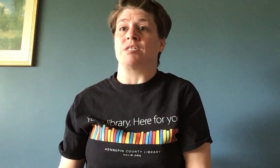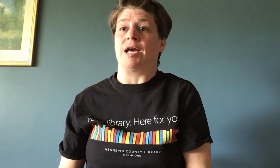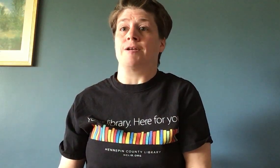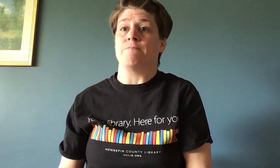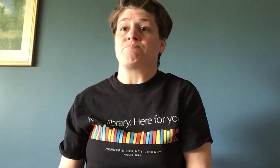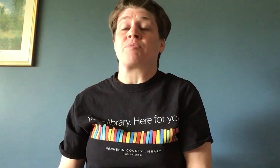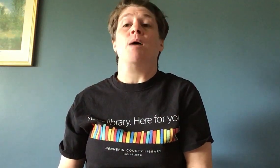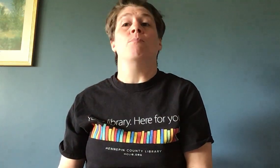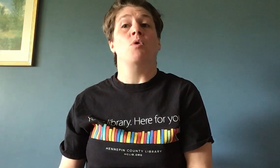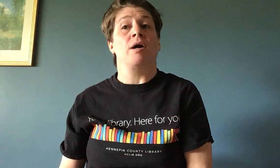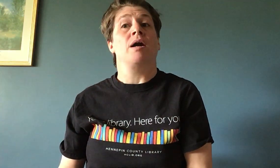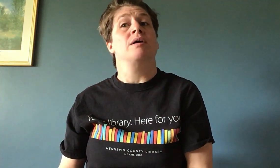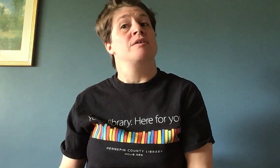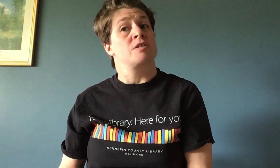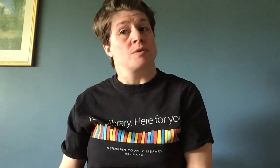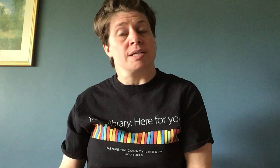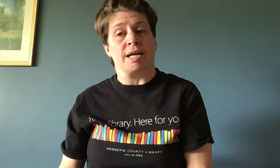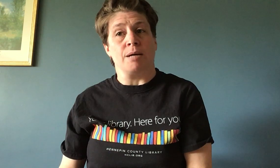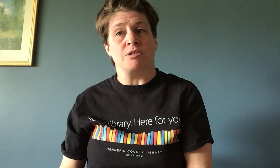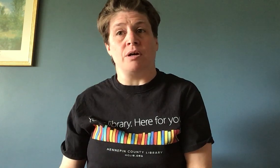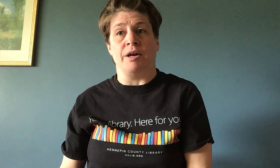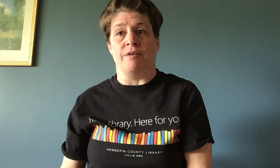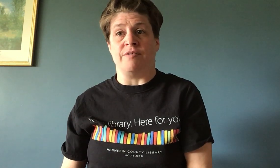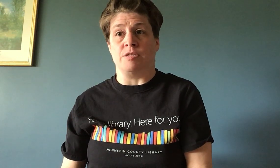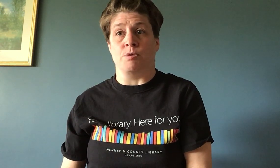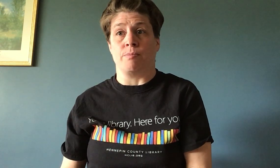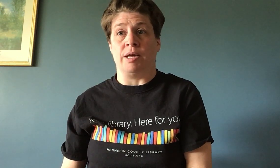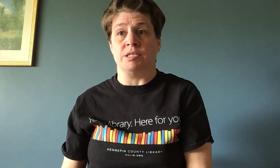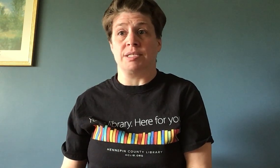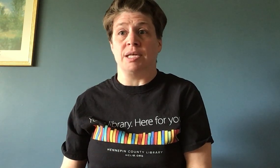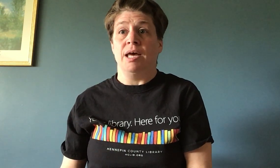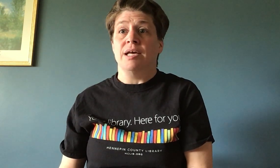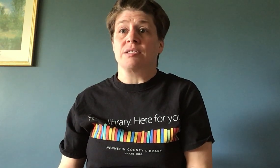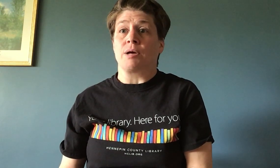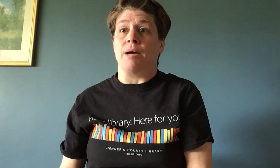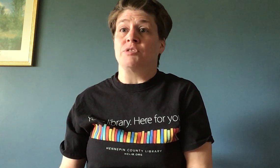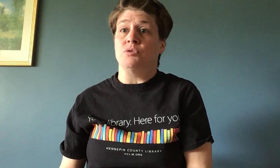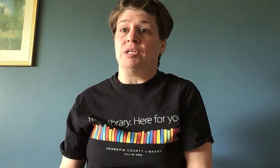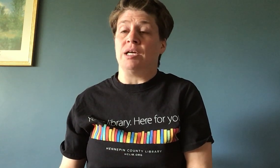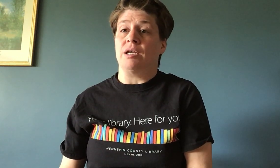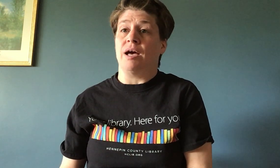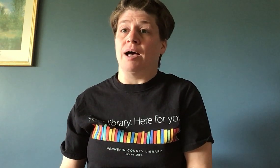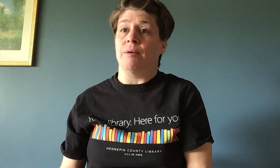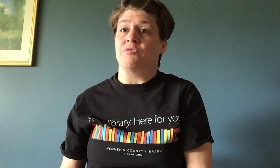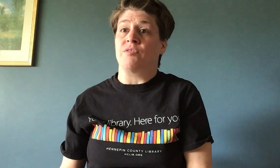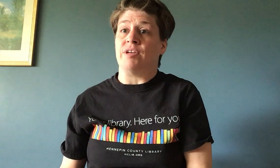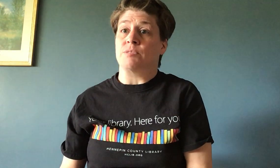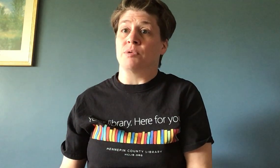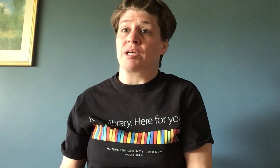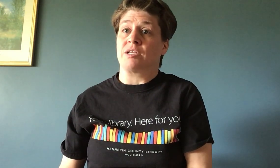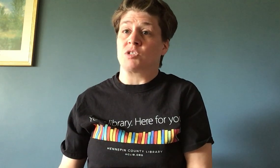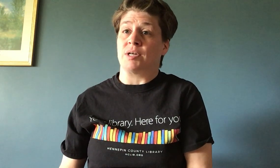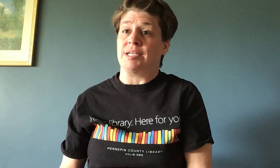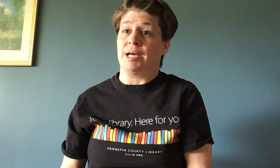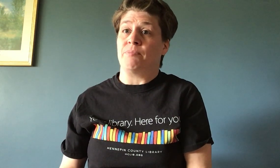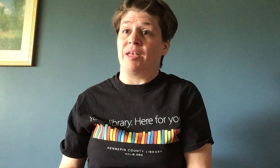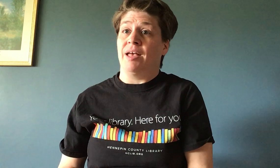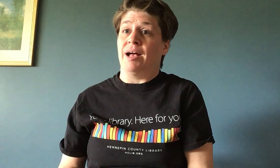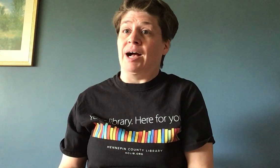website. More story times are on our Facebook pages, so come tune in for Facebook story time